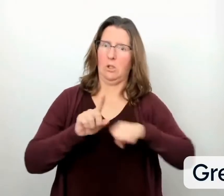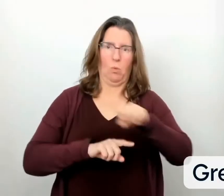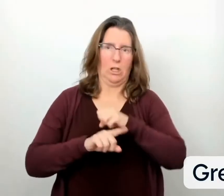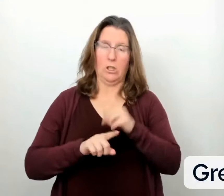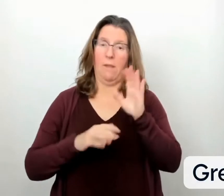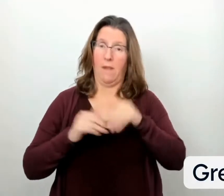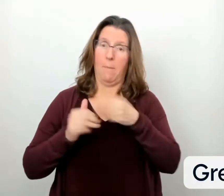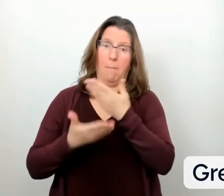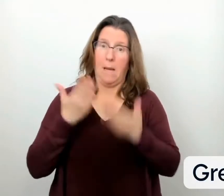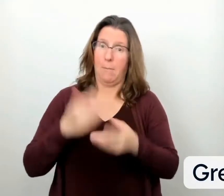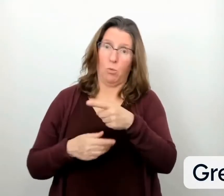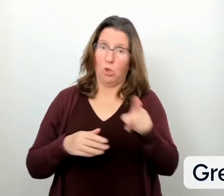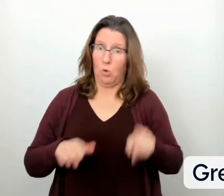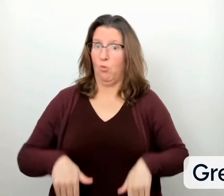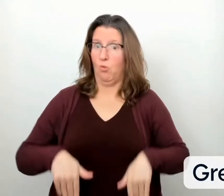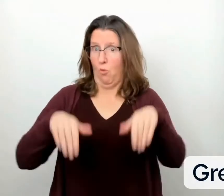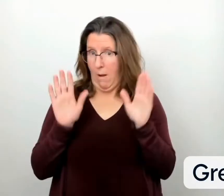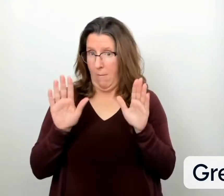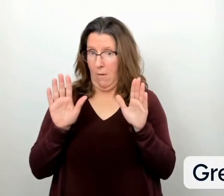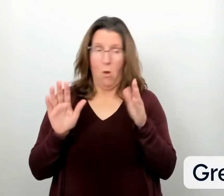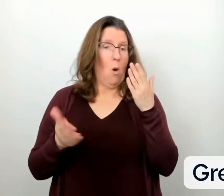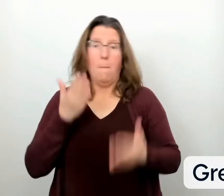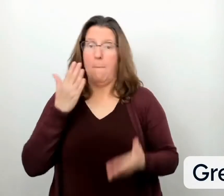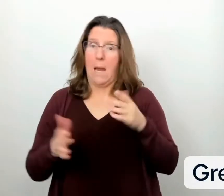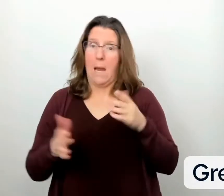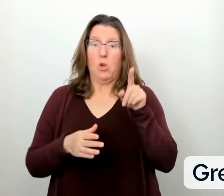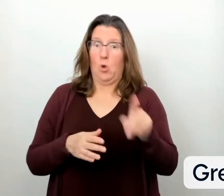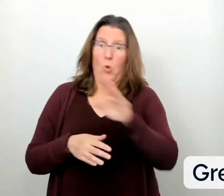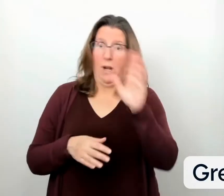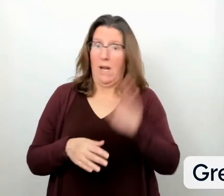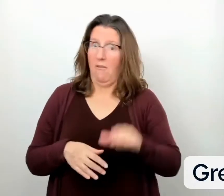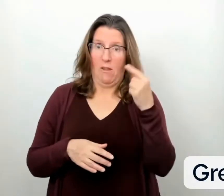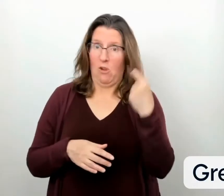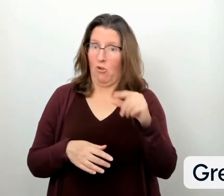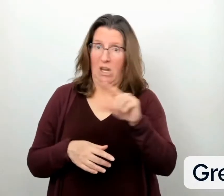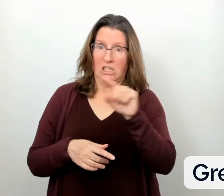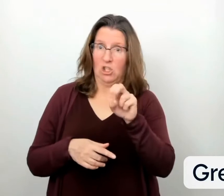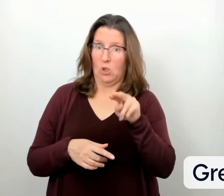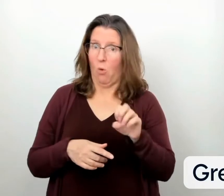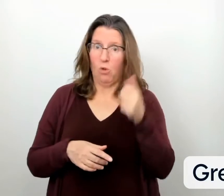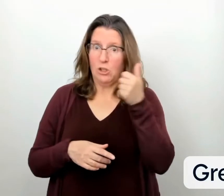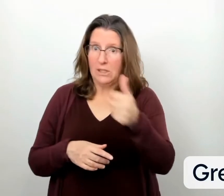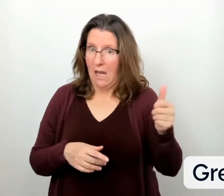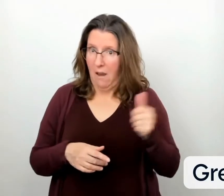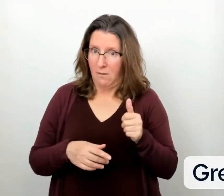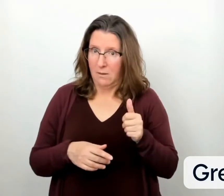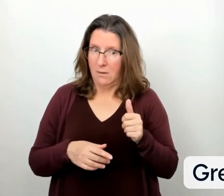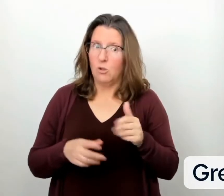that puts them out of the green zone. Maybe the same was true for you, or perhaps you were most often in the green zone when in